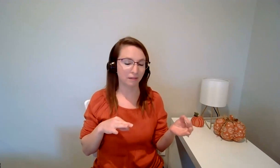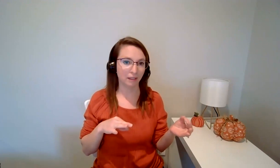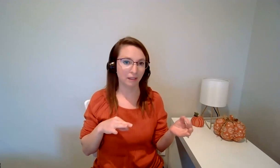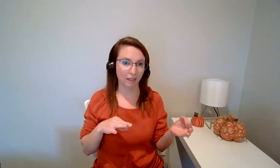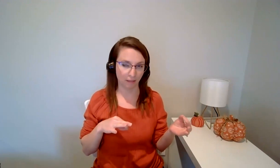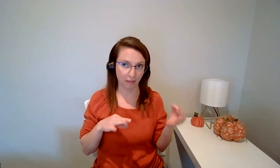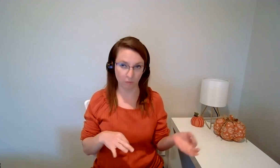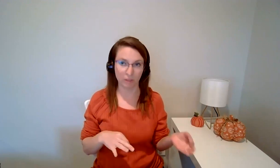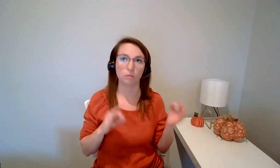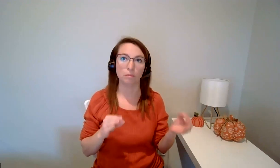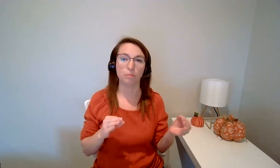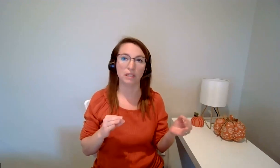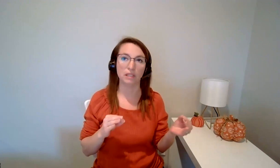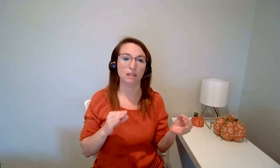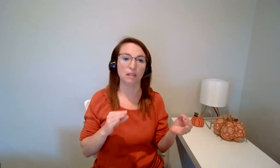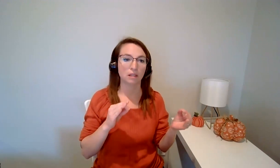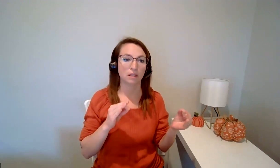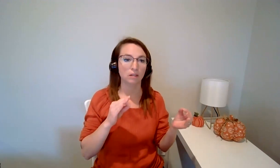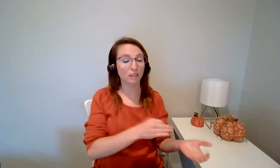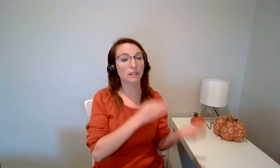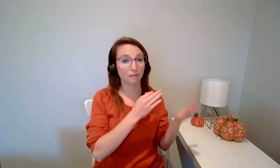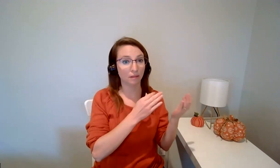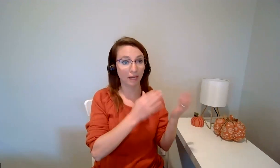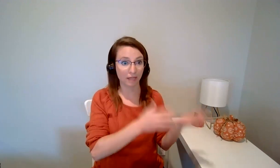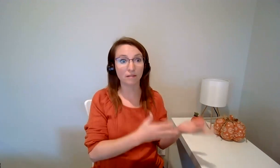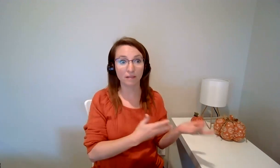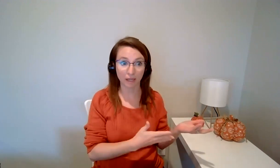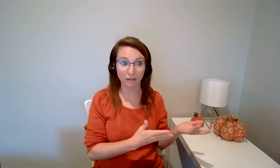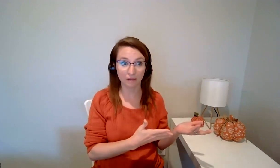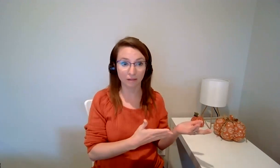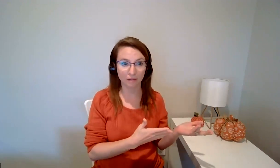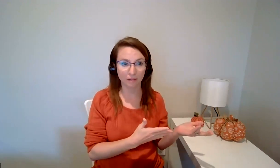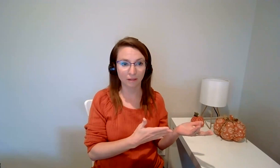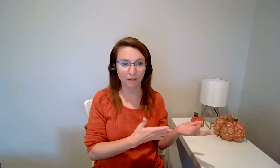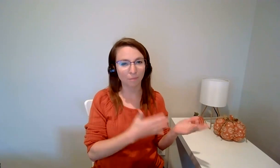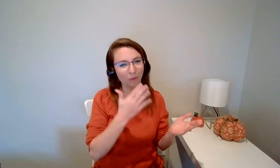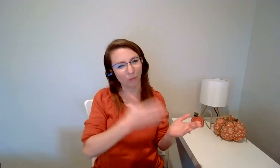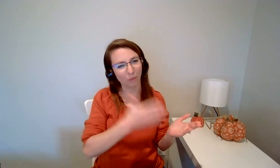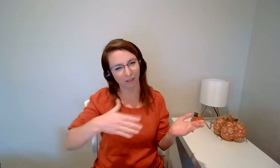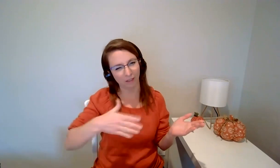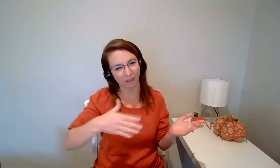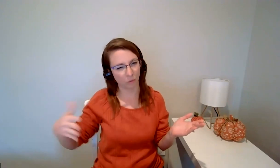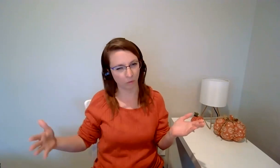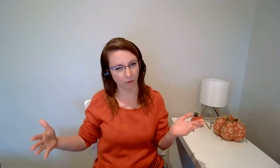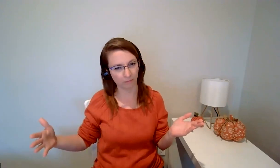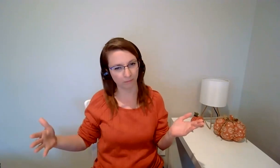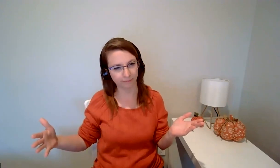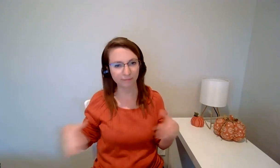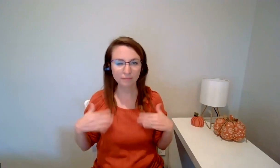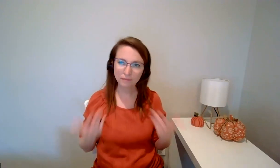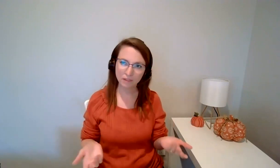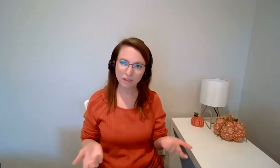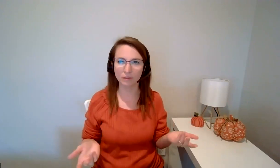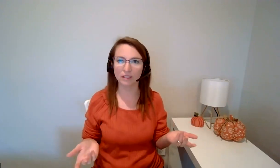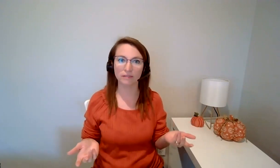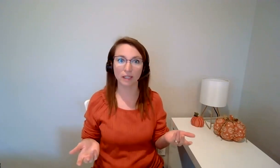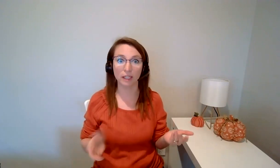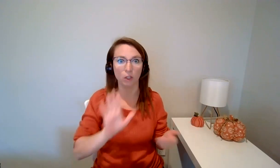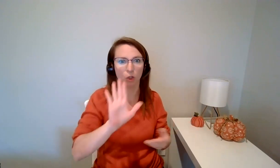sign language would be using ASL signs, but in English word order. So instead of